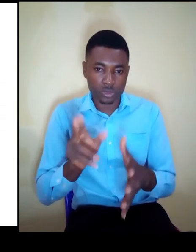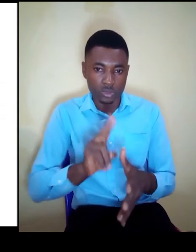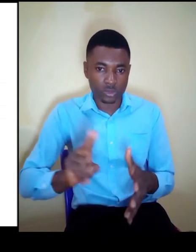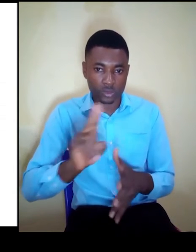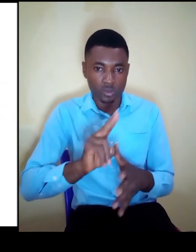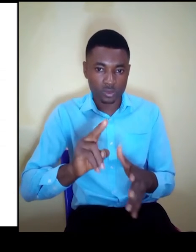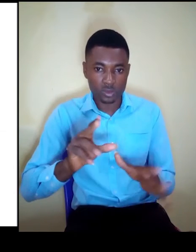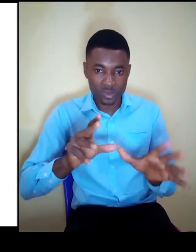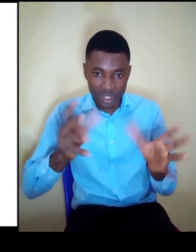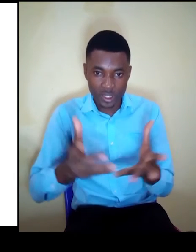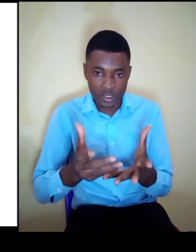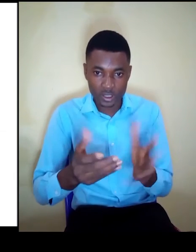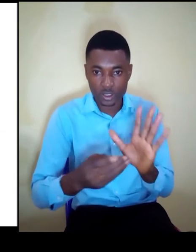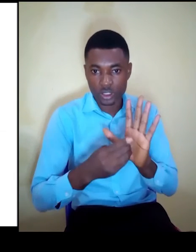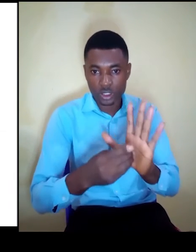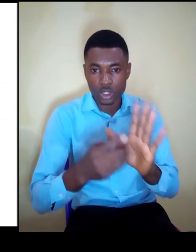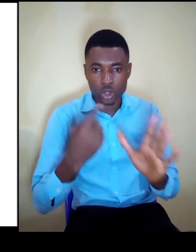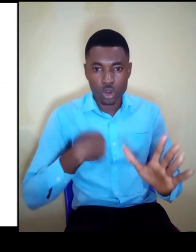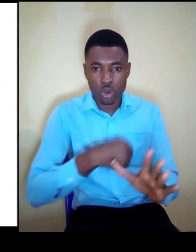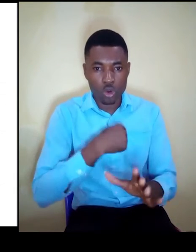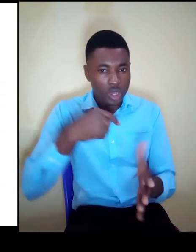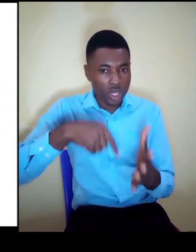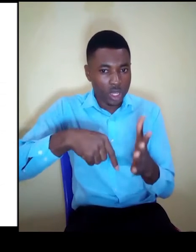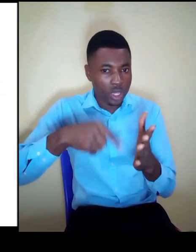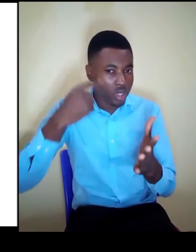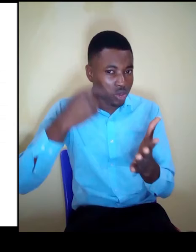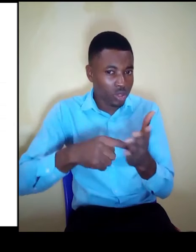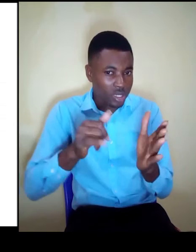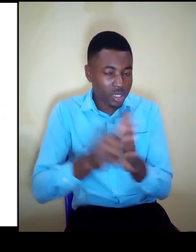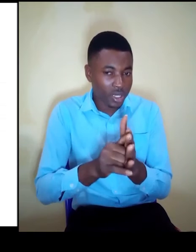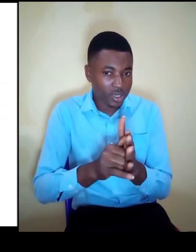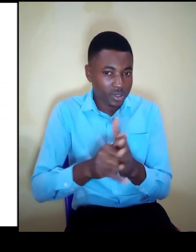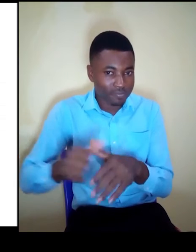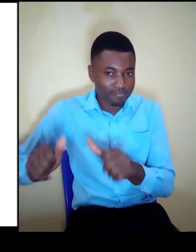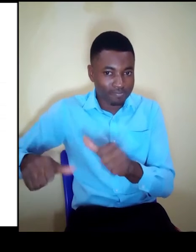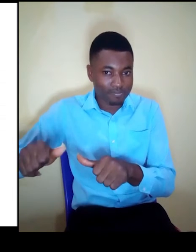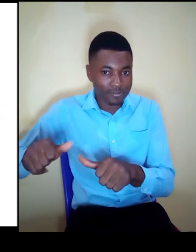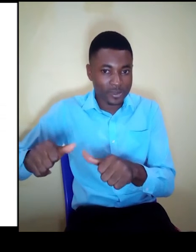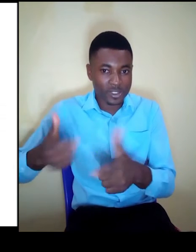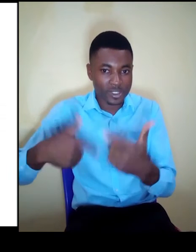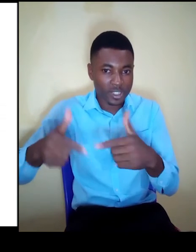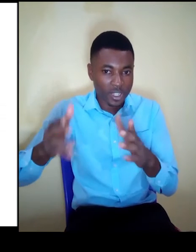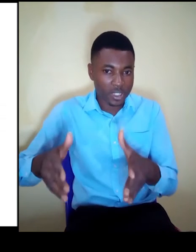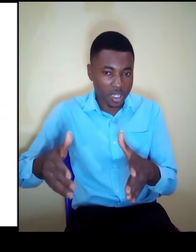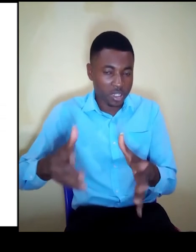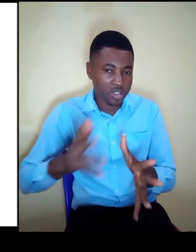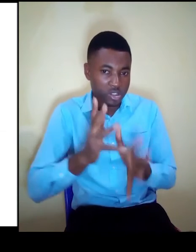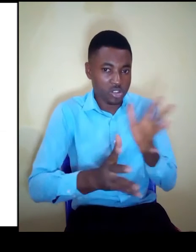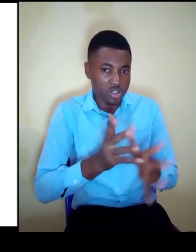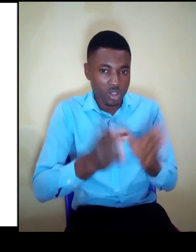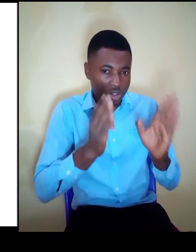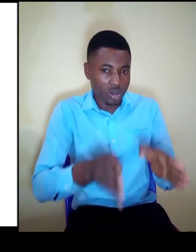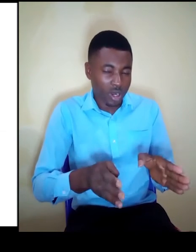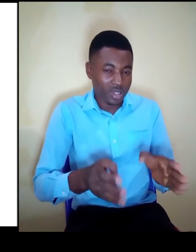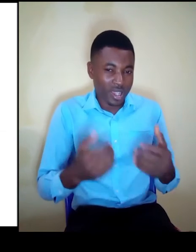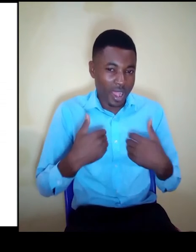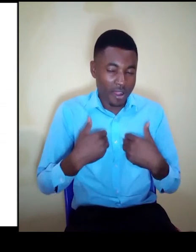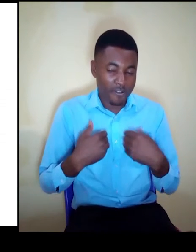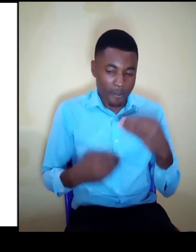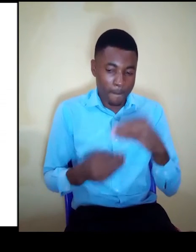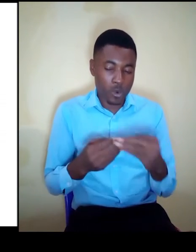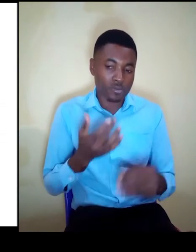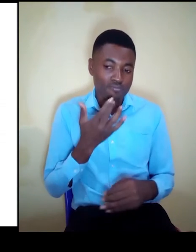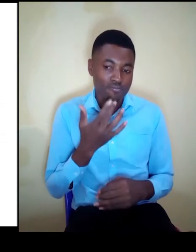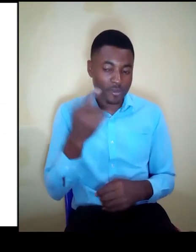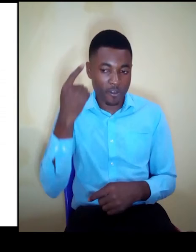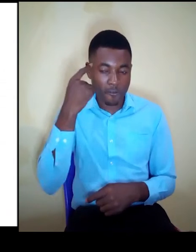that the Adamrobe signers and the gesturers show a higher preference for virtual depiction as compared to